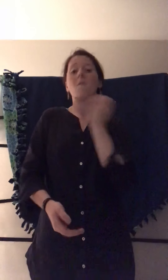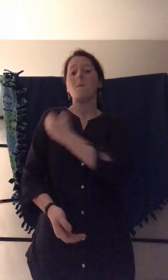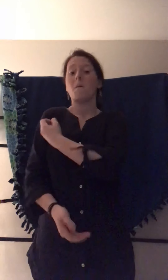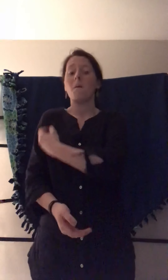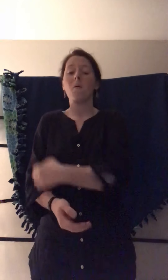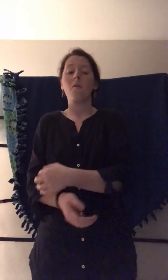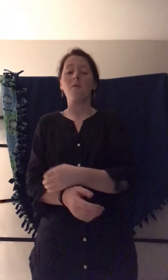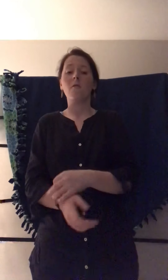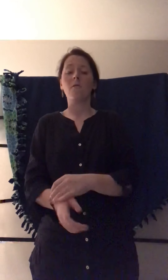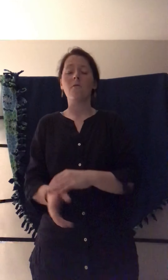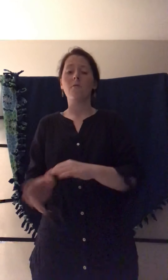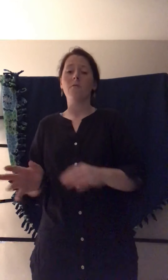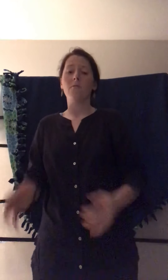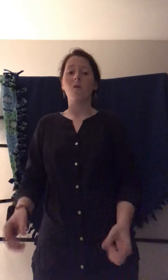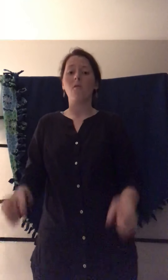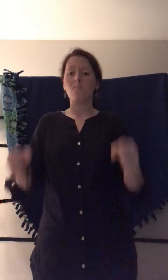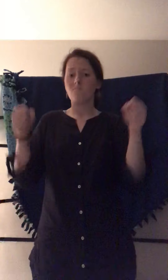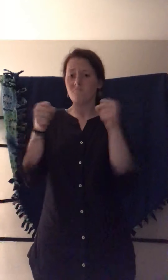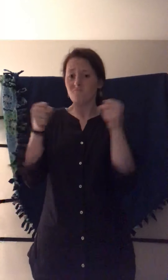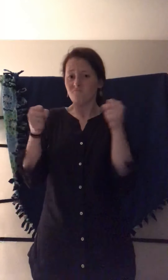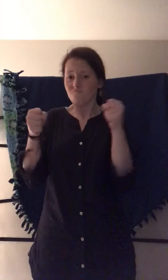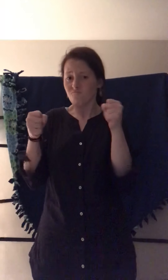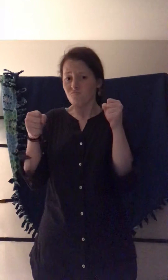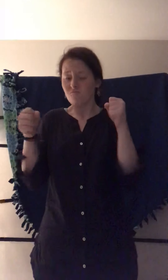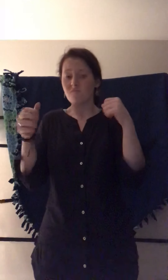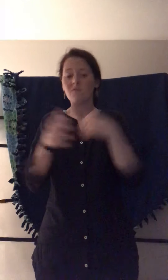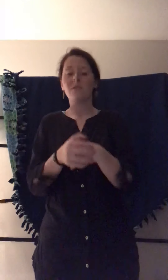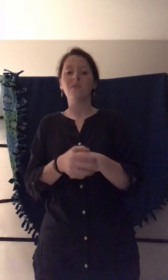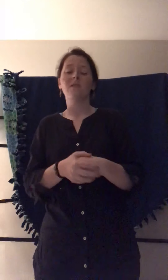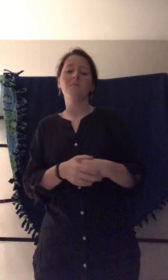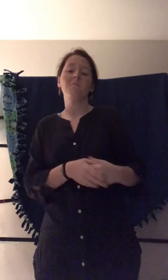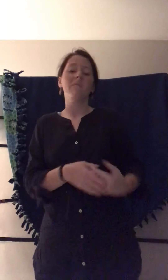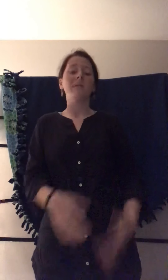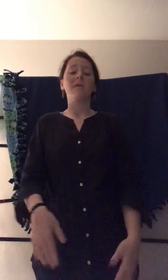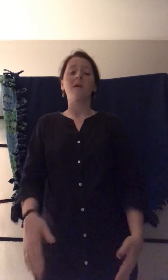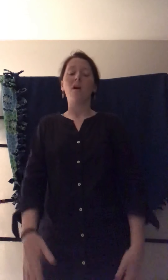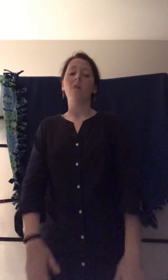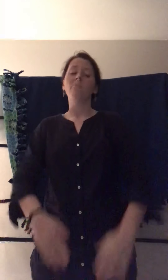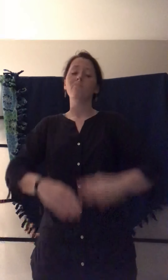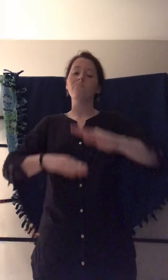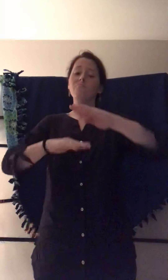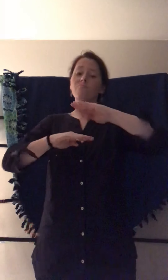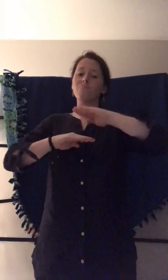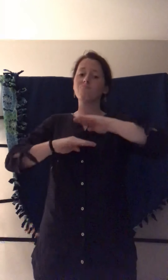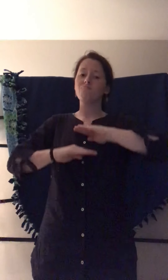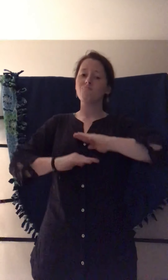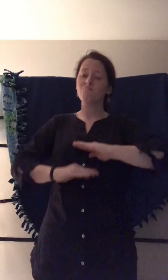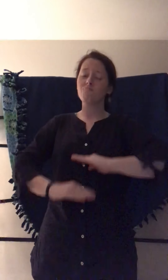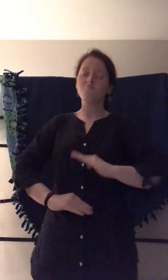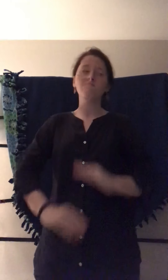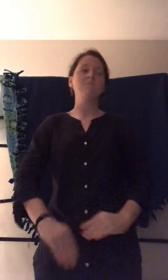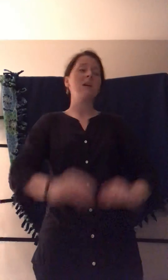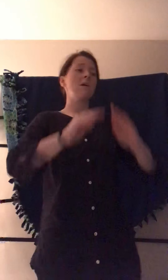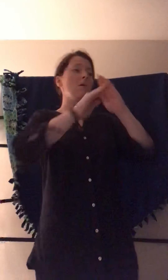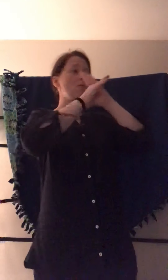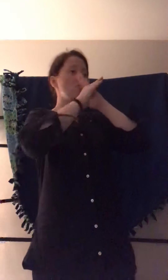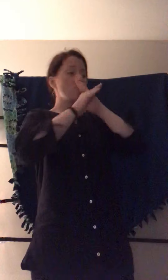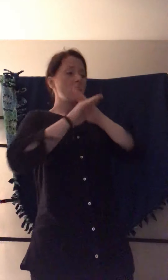are no real disturbances waiting in the wings. And winter in the northern hemisphere means cooler ocean waters.